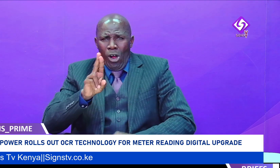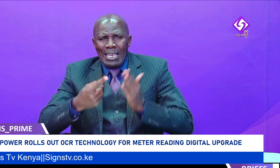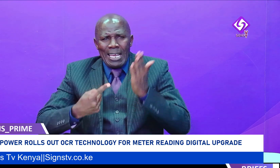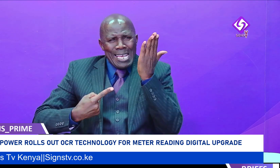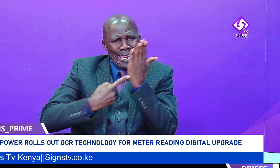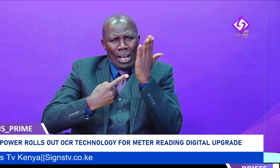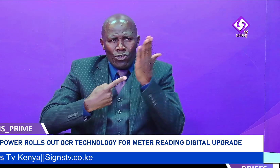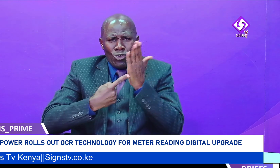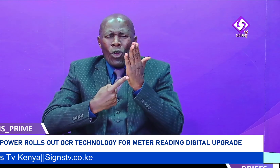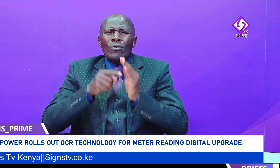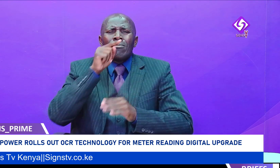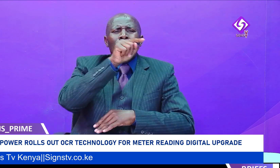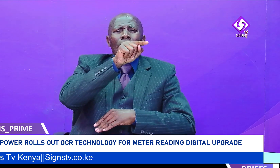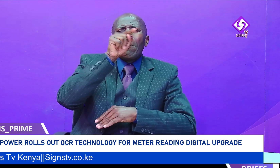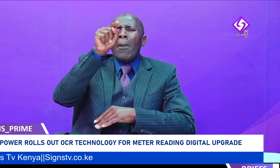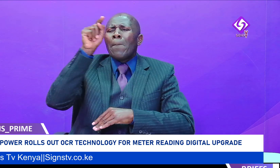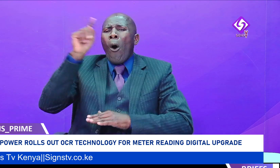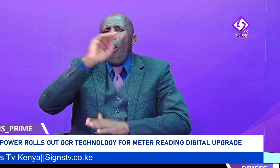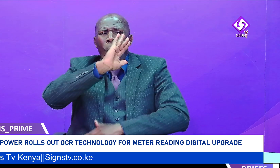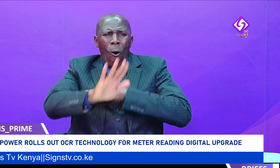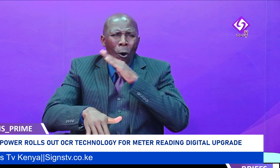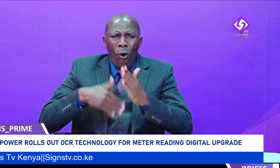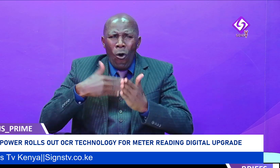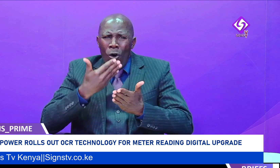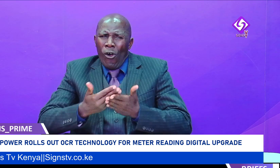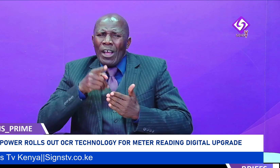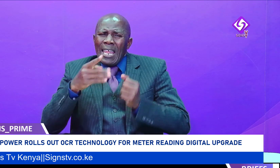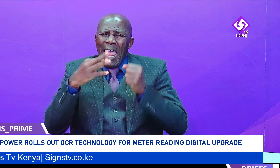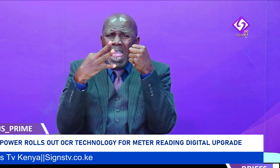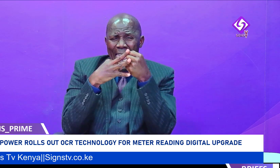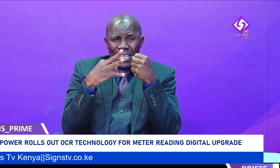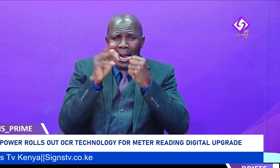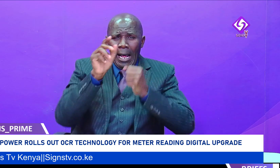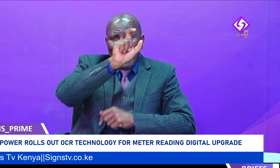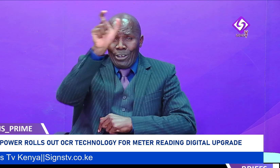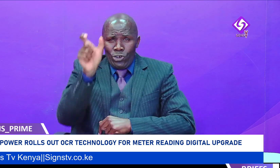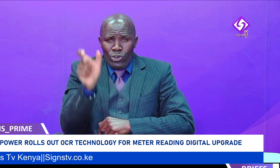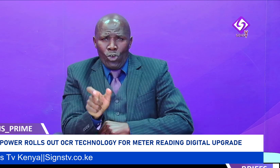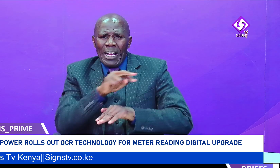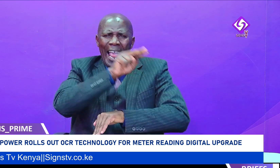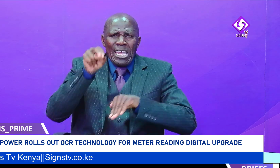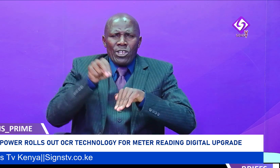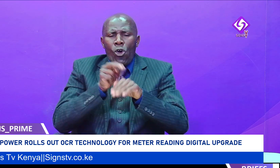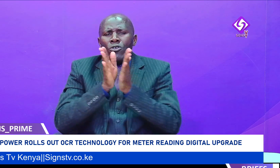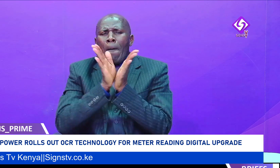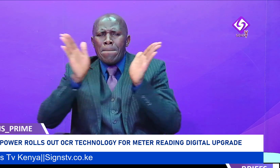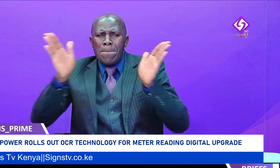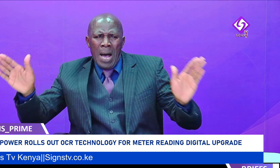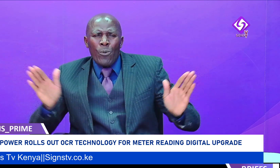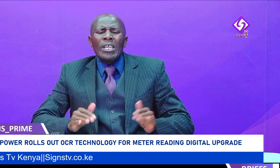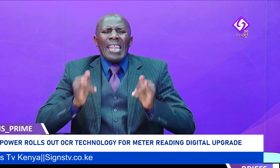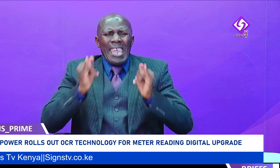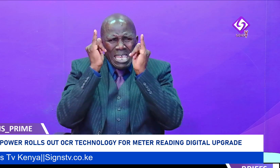immediate rollout of optical character recognition, OCR, technology across all its